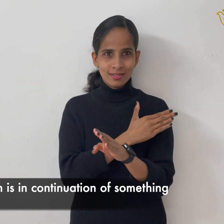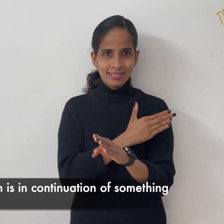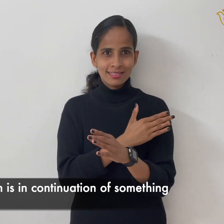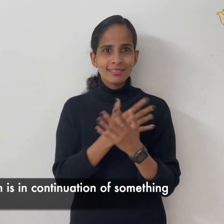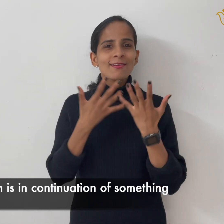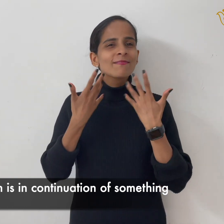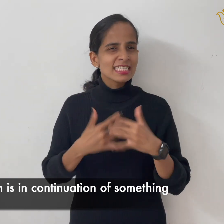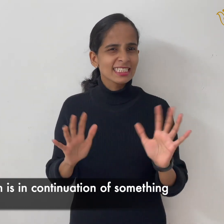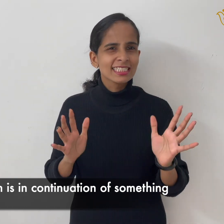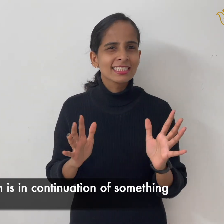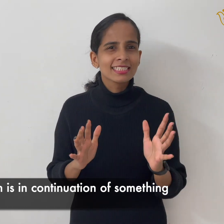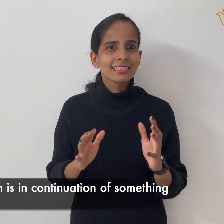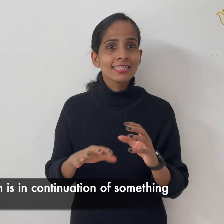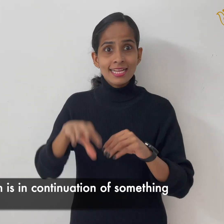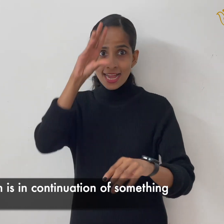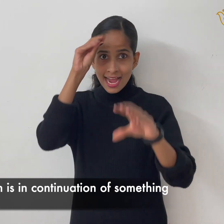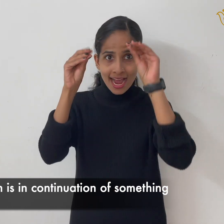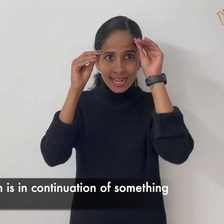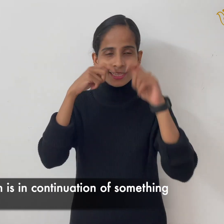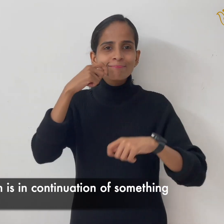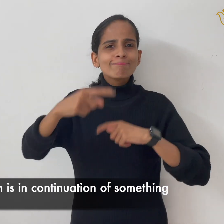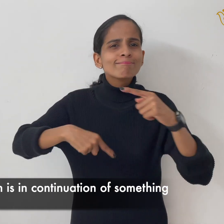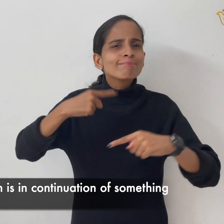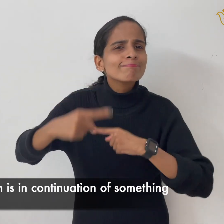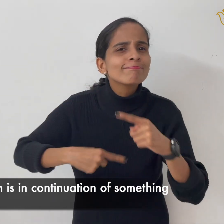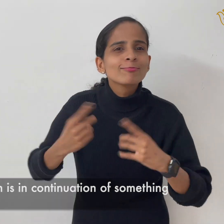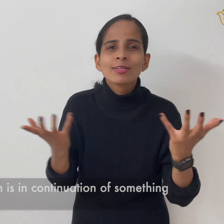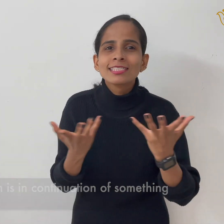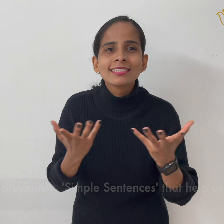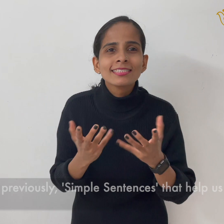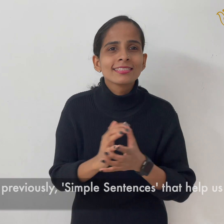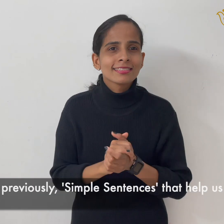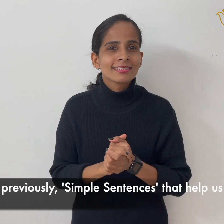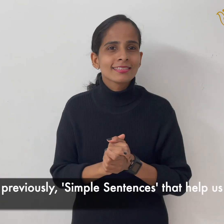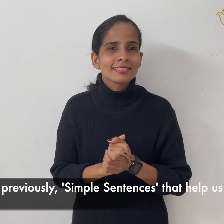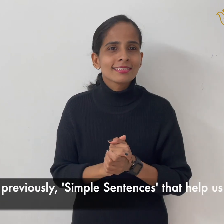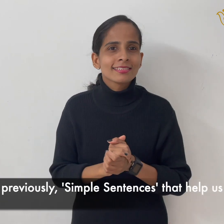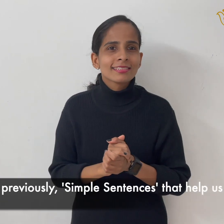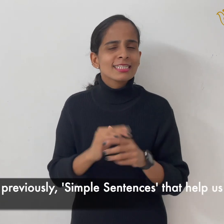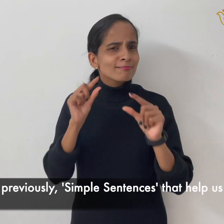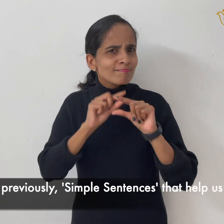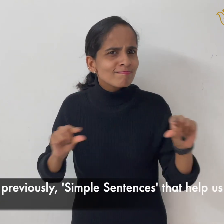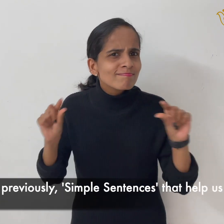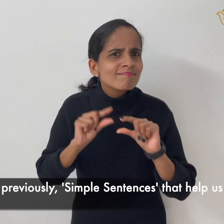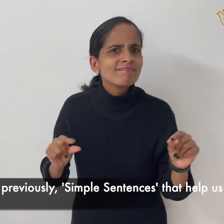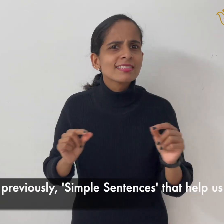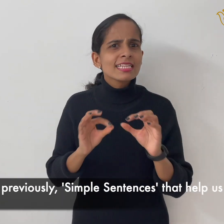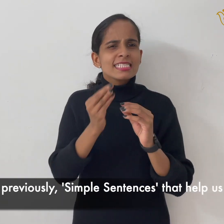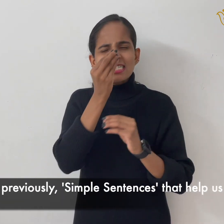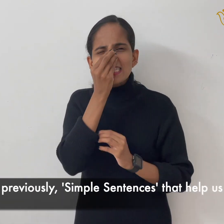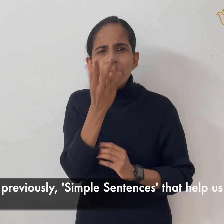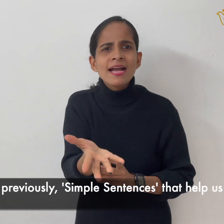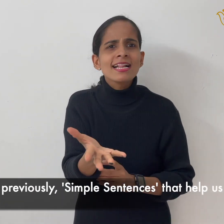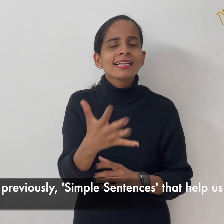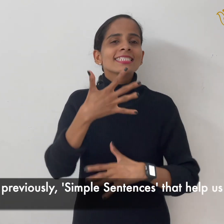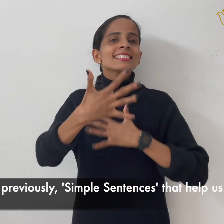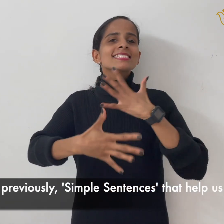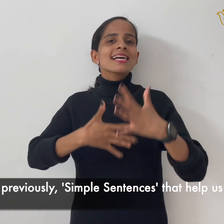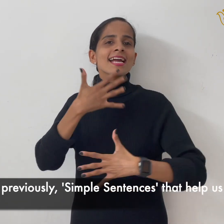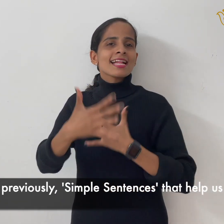lesson is in continuation of something that we had learned previously. Simple